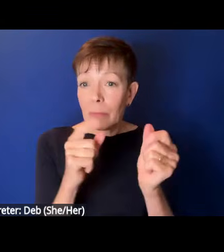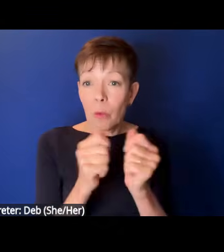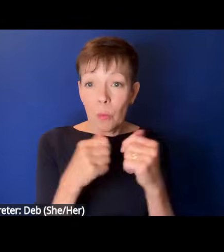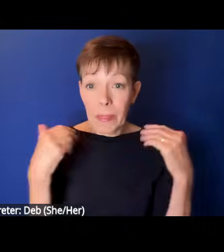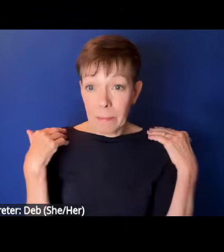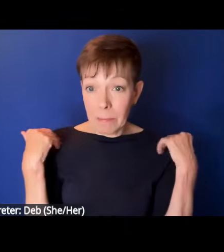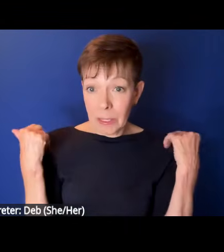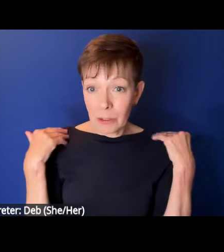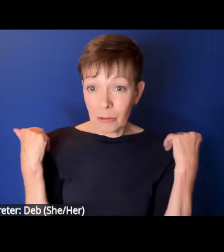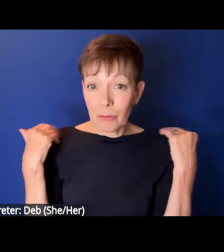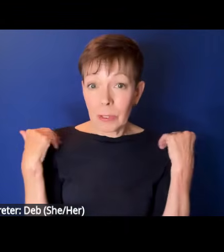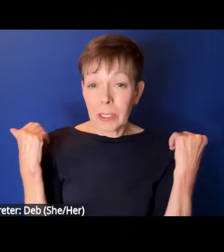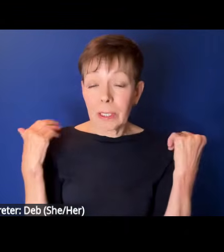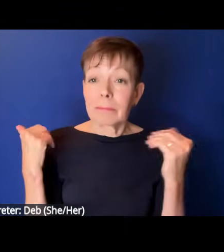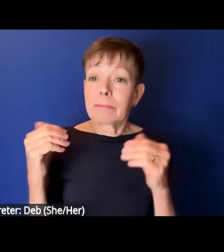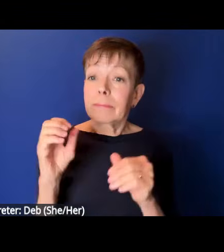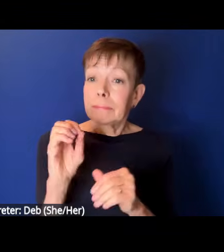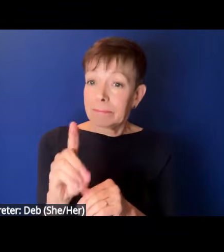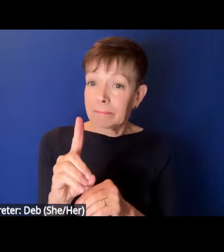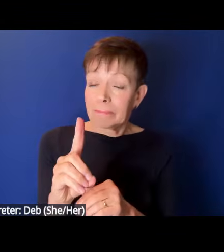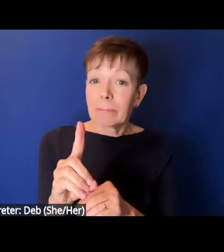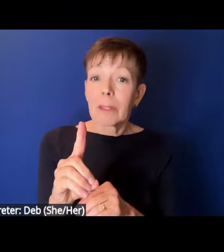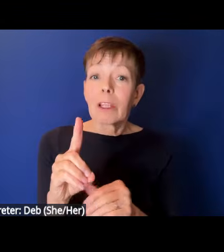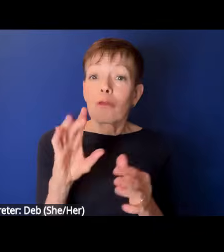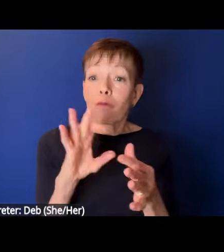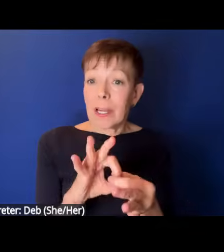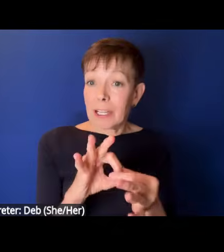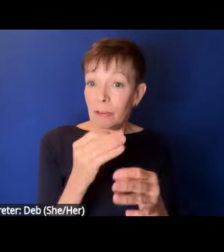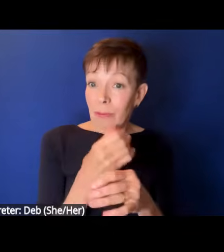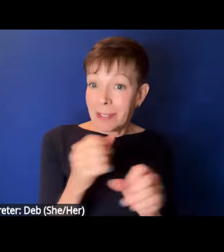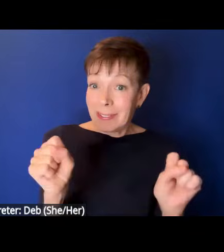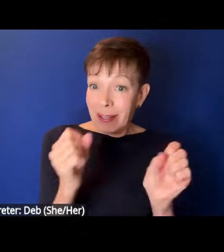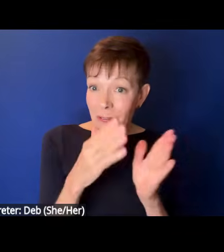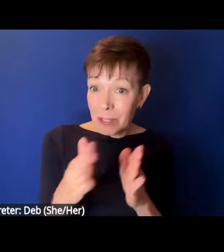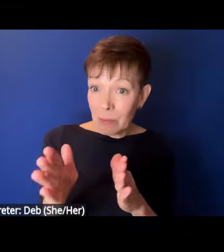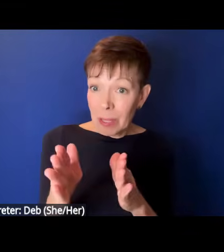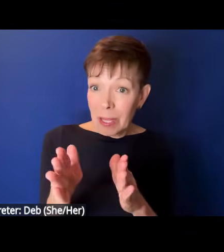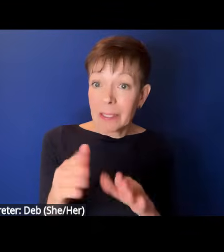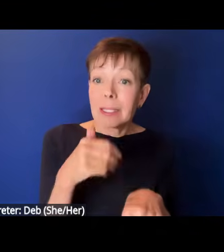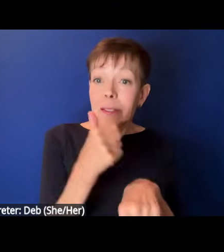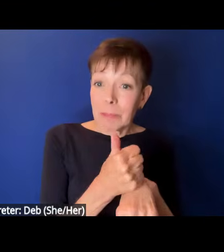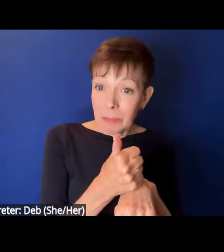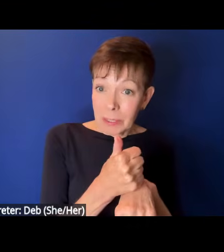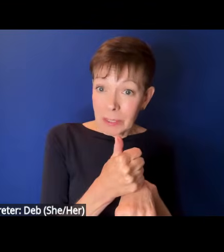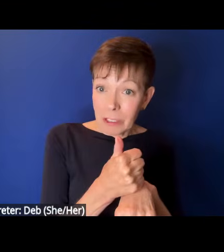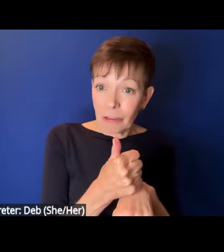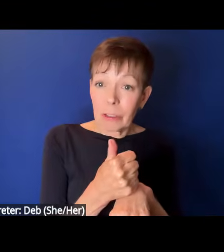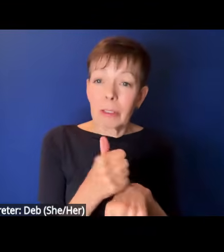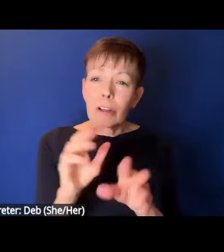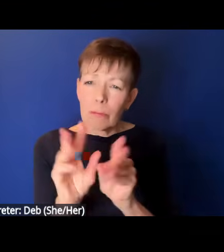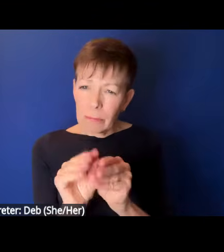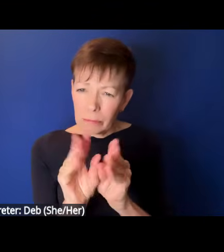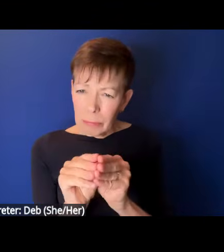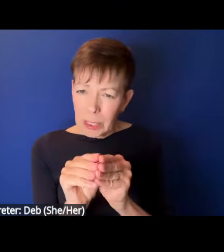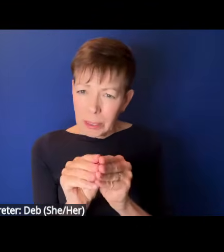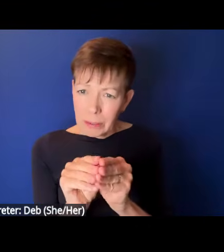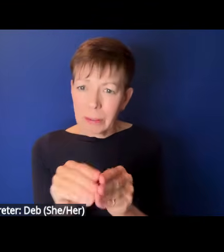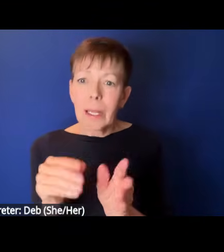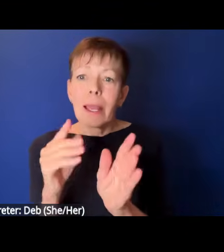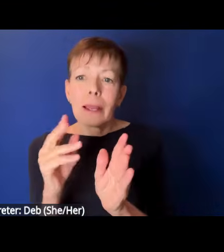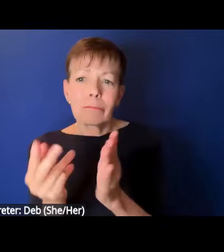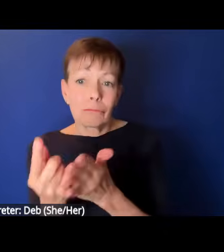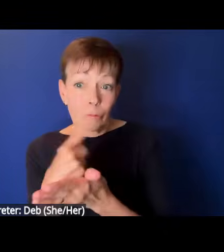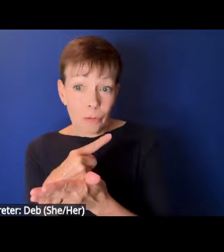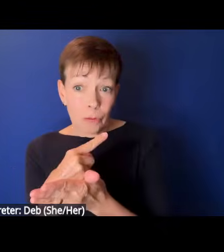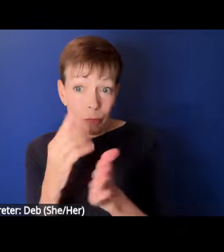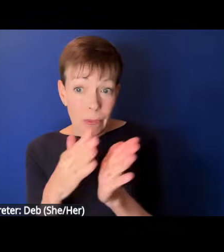and Childcare regarding but not limited to the safety plan implementation, consultation, and review of the plans